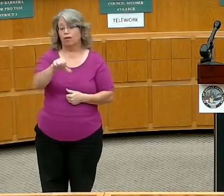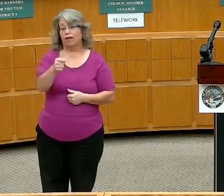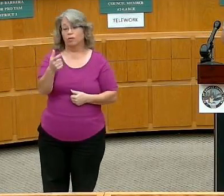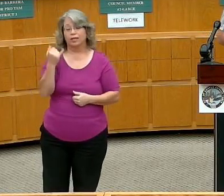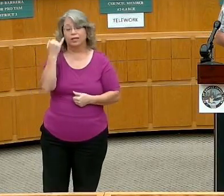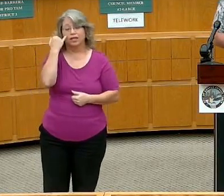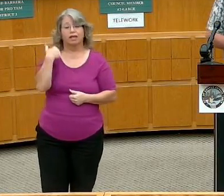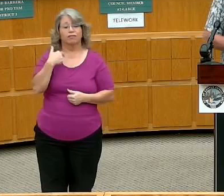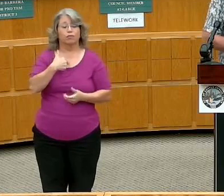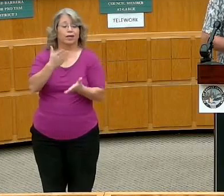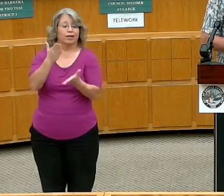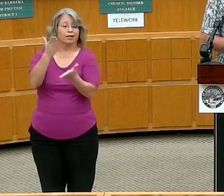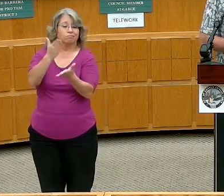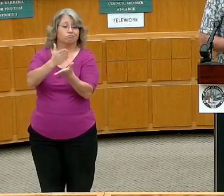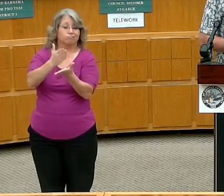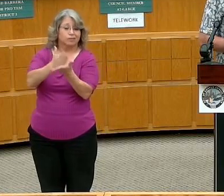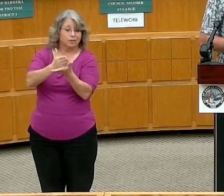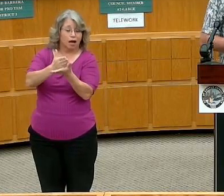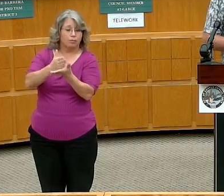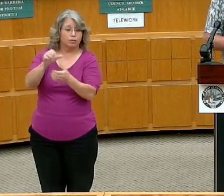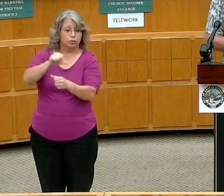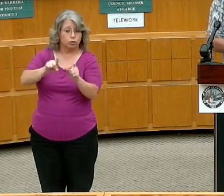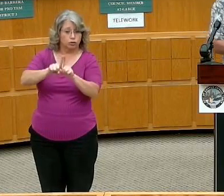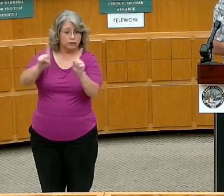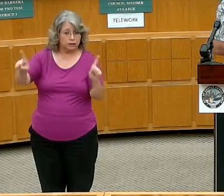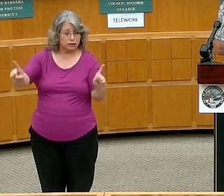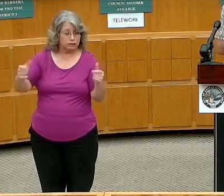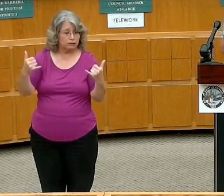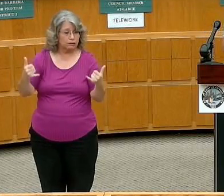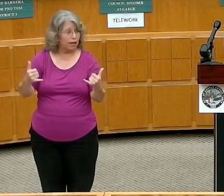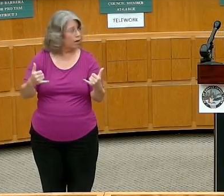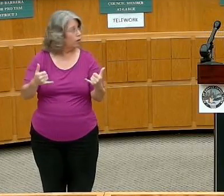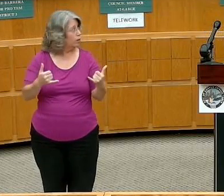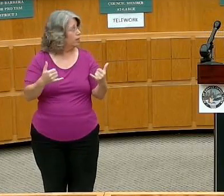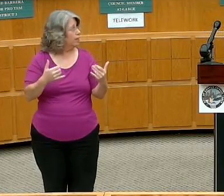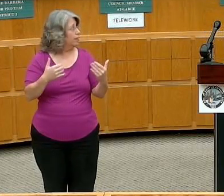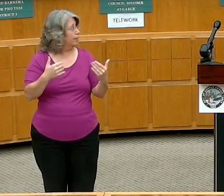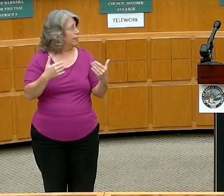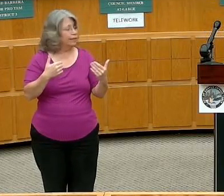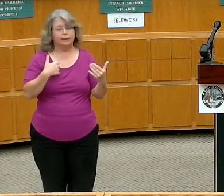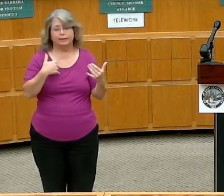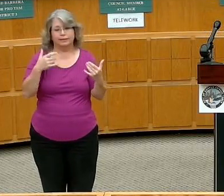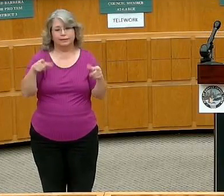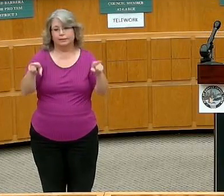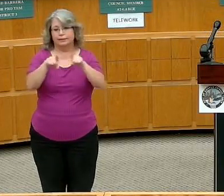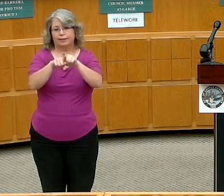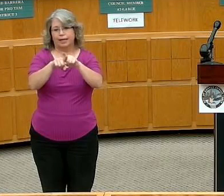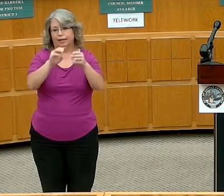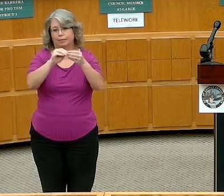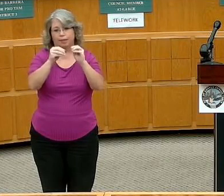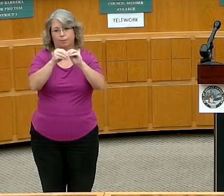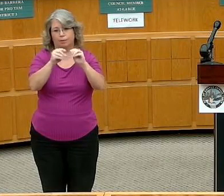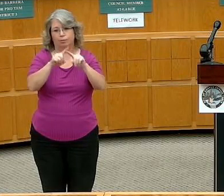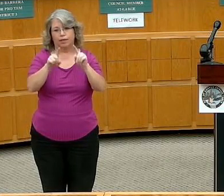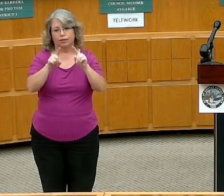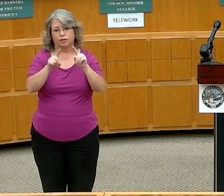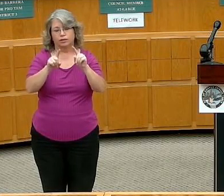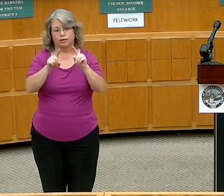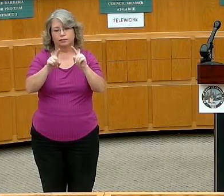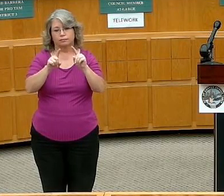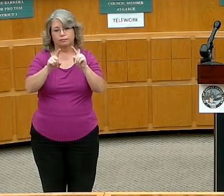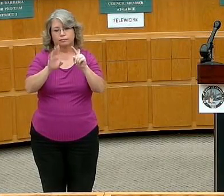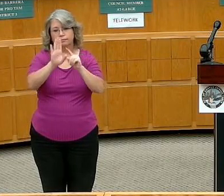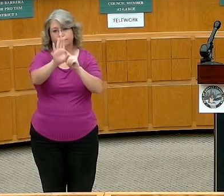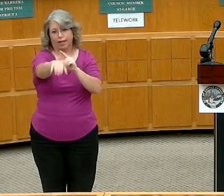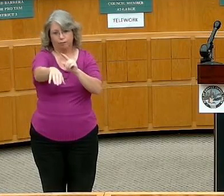off into the future. We end up with the same basic outcome, and we delayed it. With the keeping social distancing in place, we